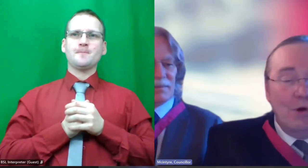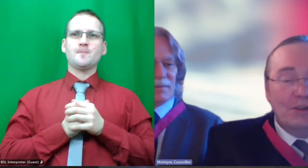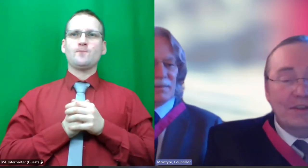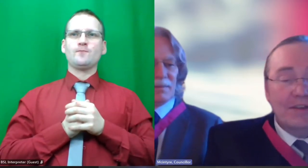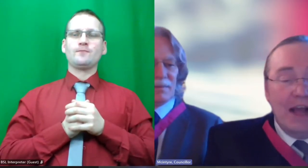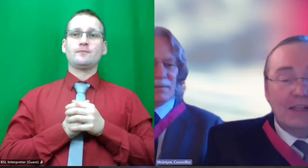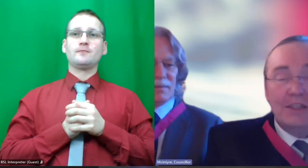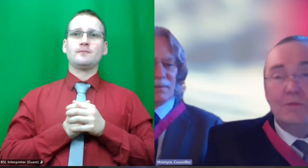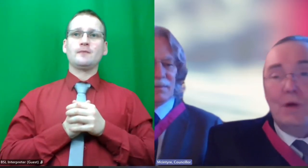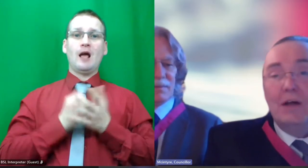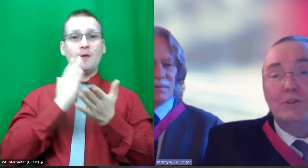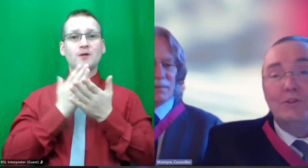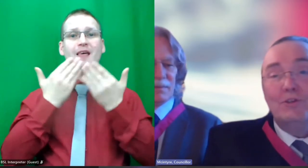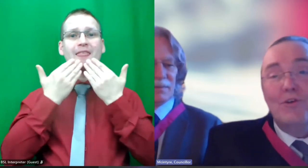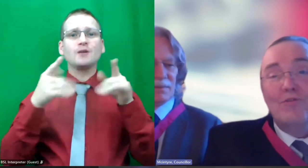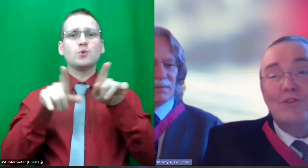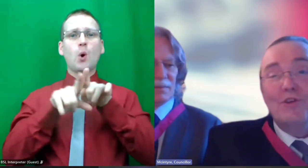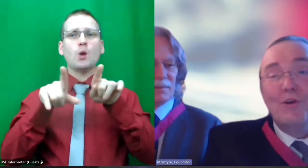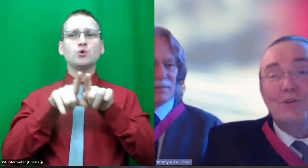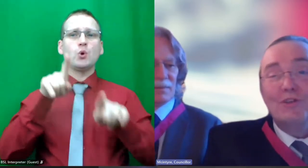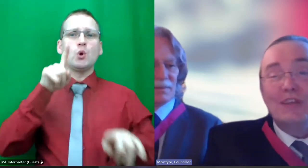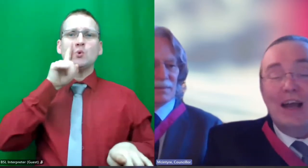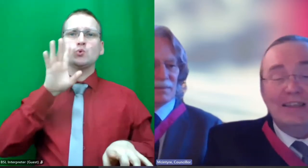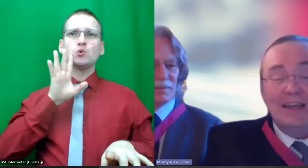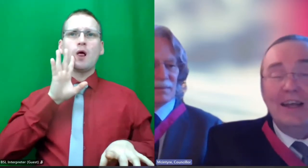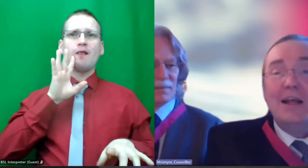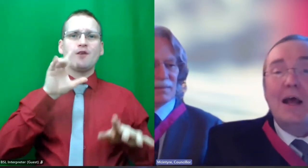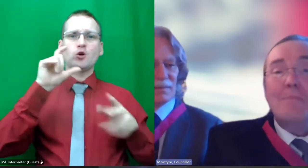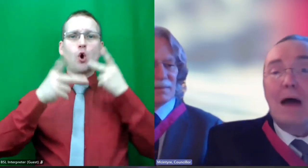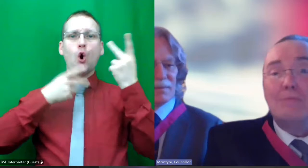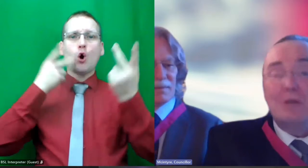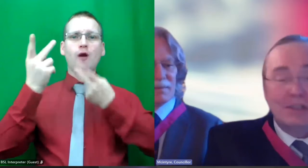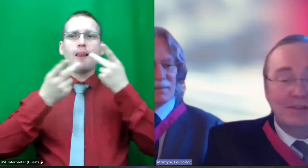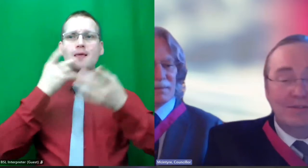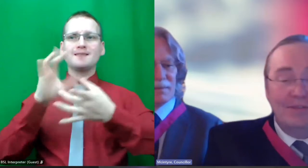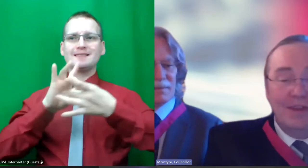There was thanks as well to Salford Choral Society,